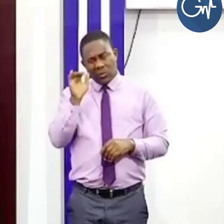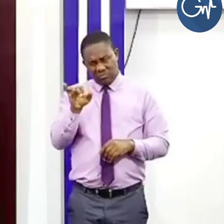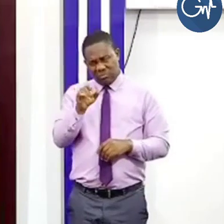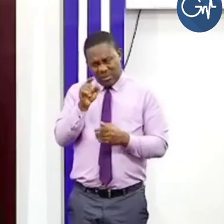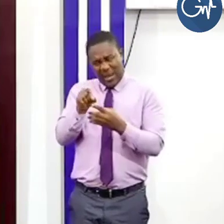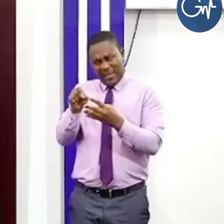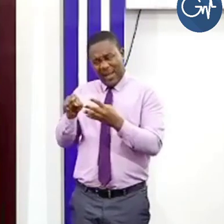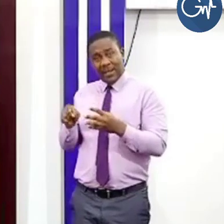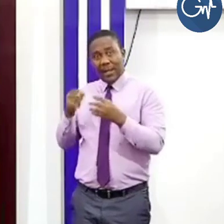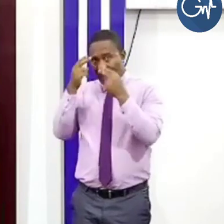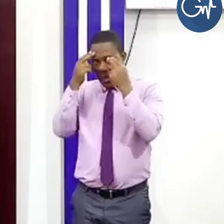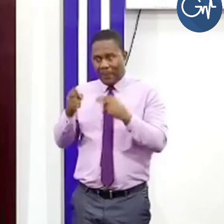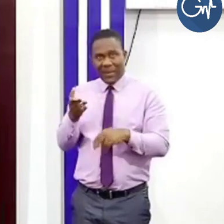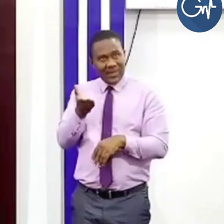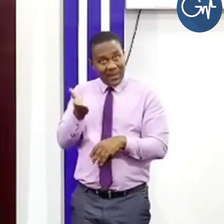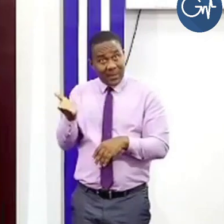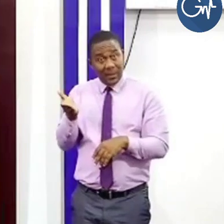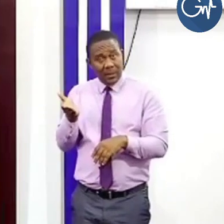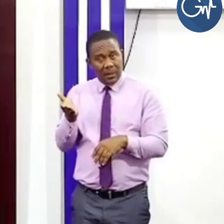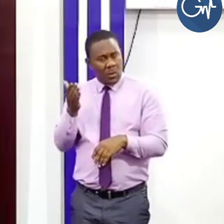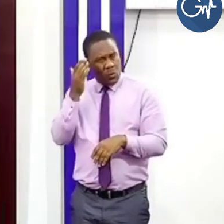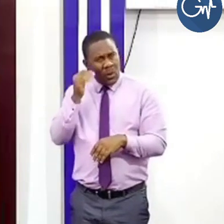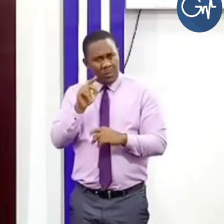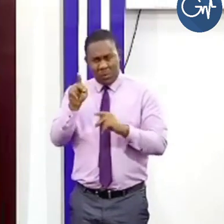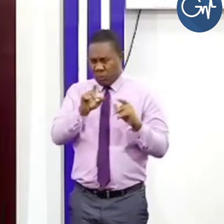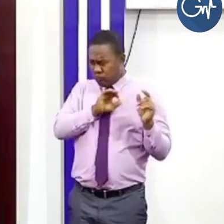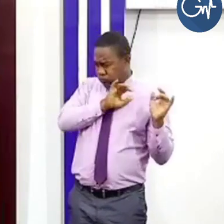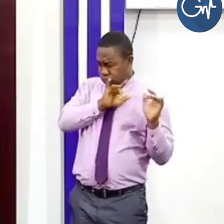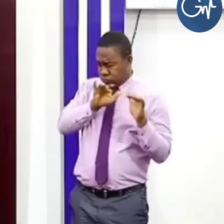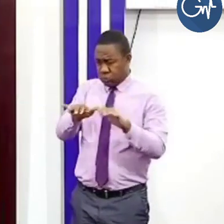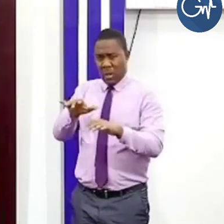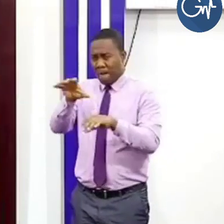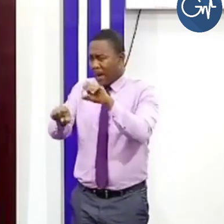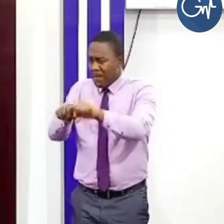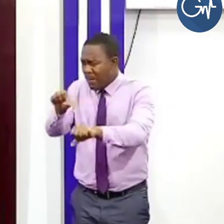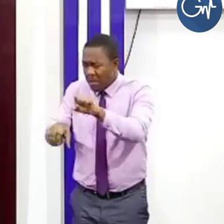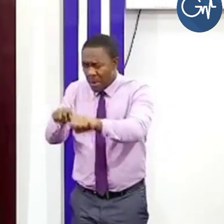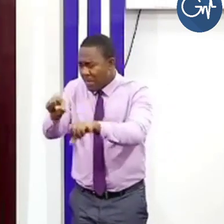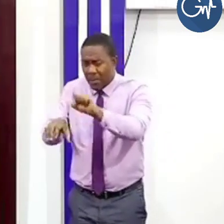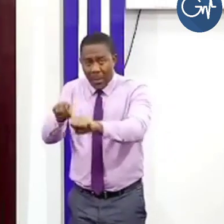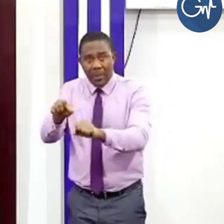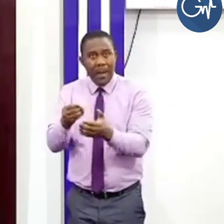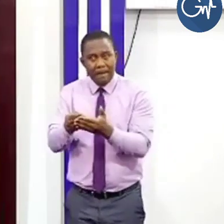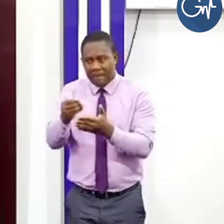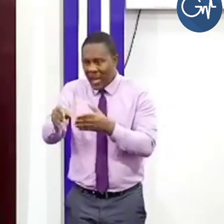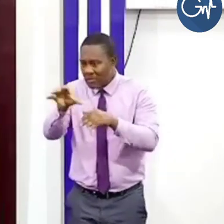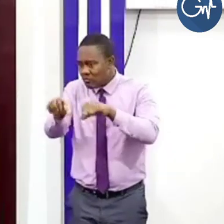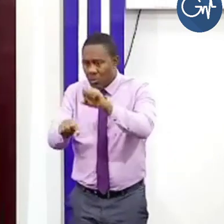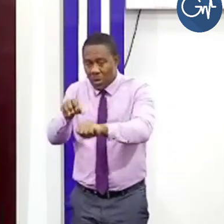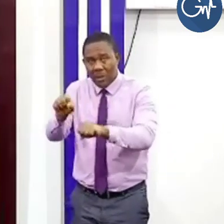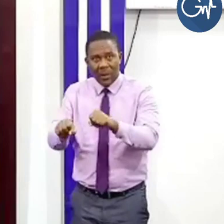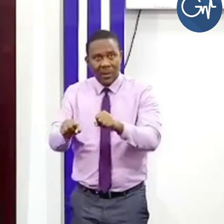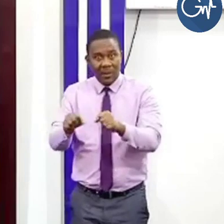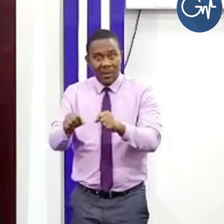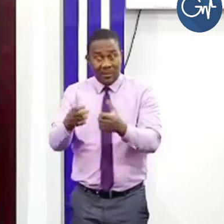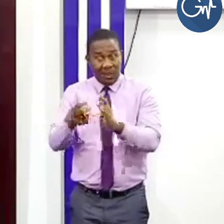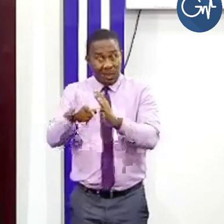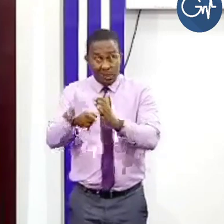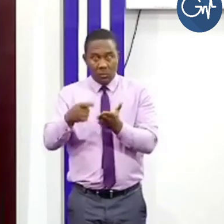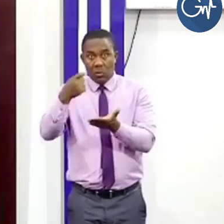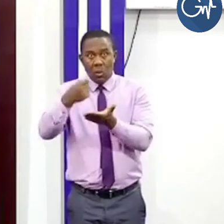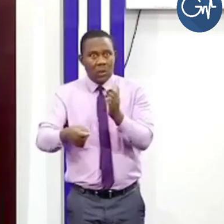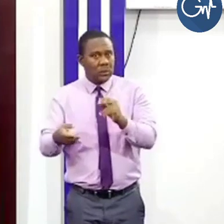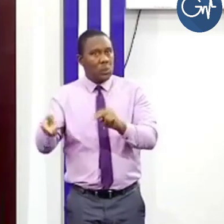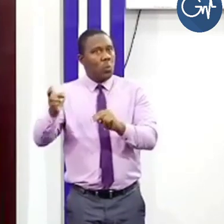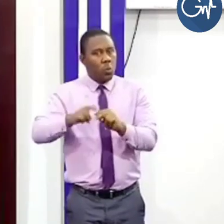se duane bo koso efise ni ko fa che guso a ye no abodin akofie e hu